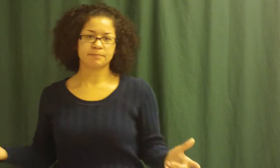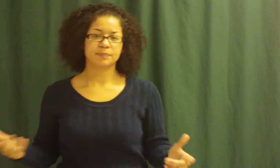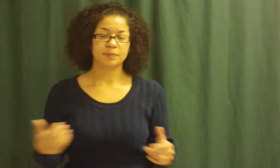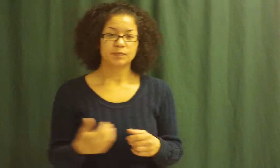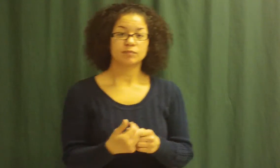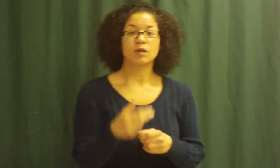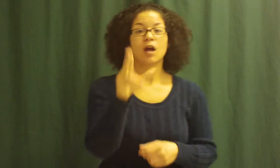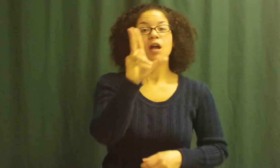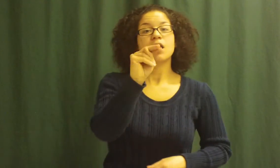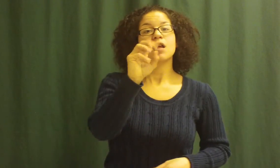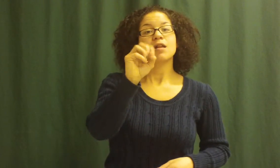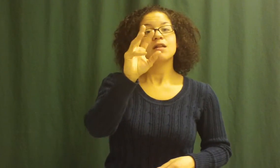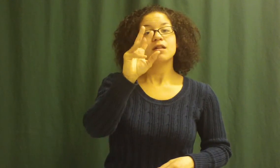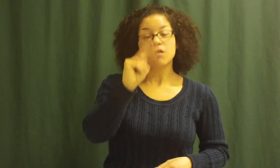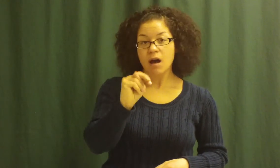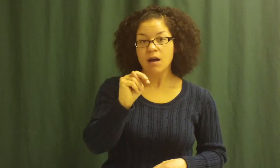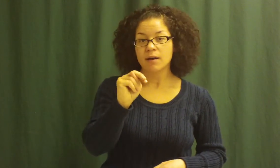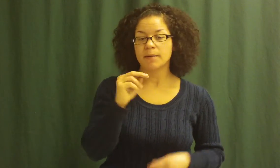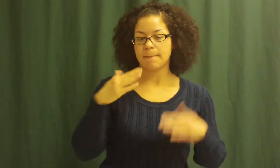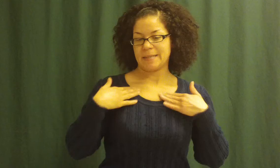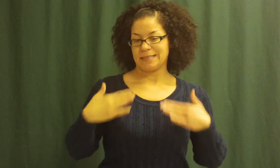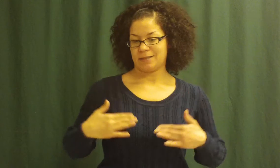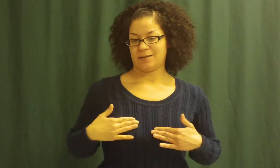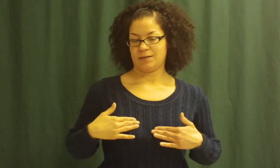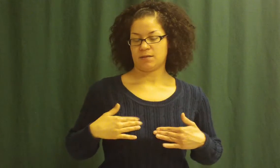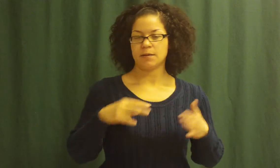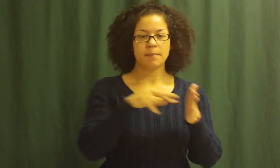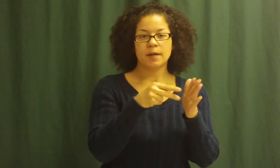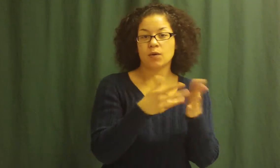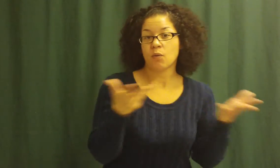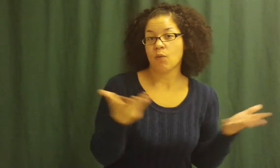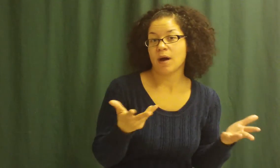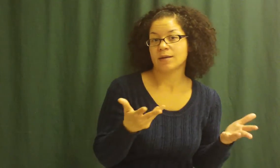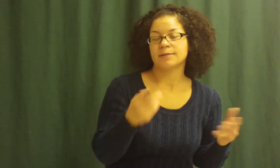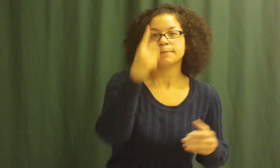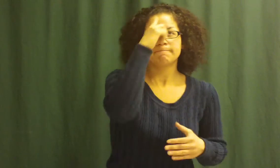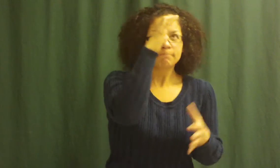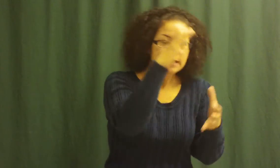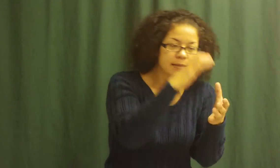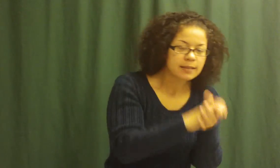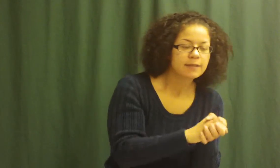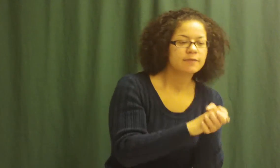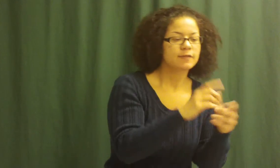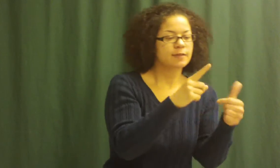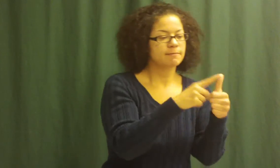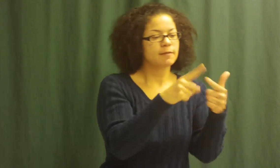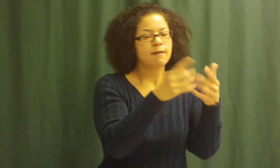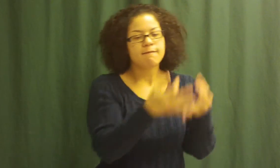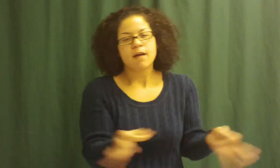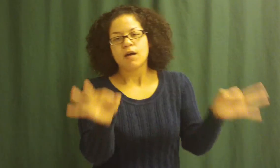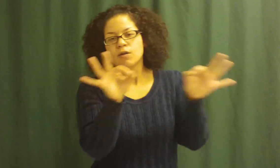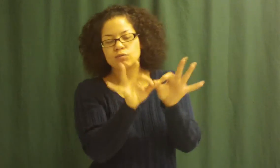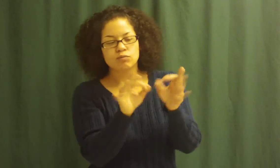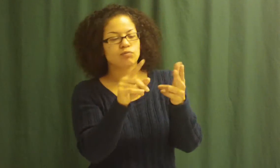beliefs, values, rules, norms, morals,